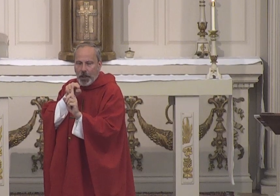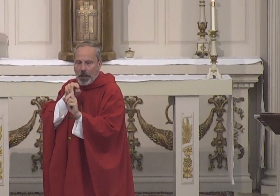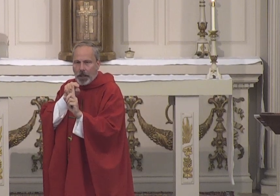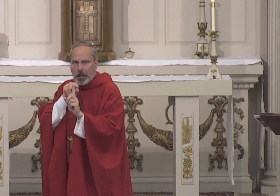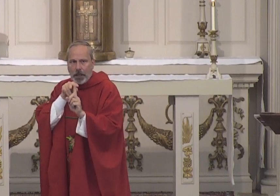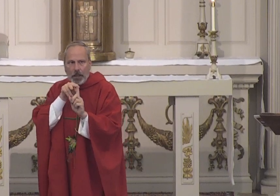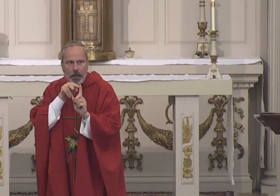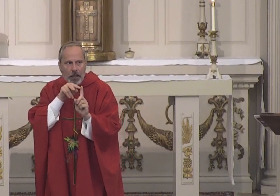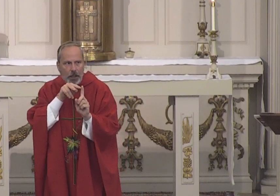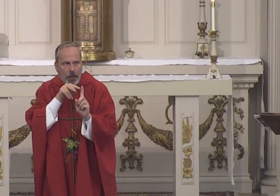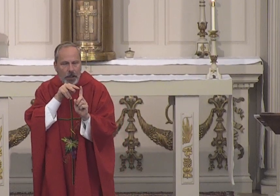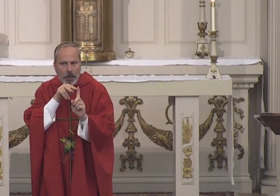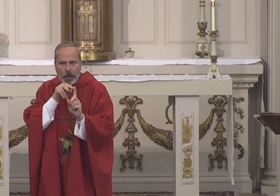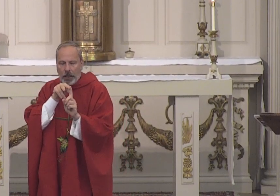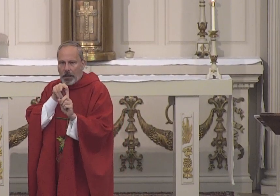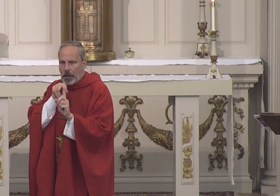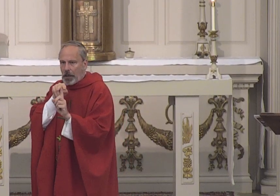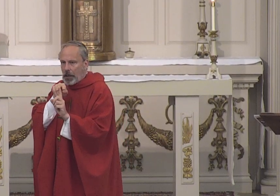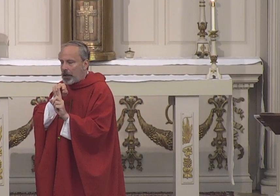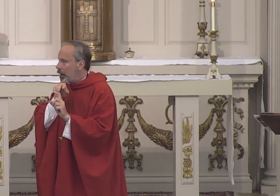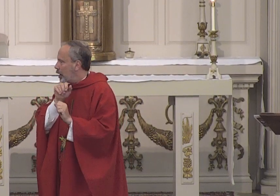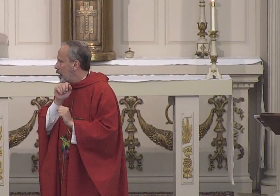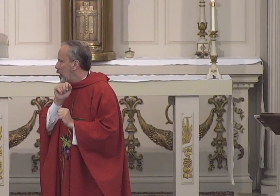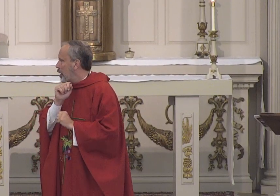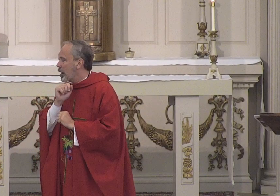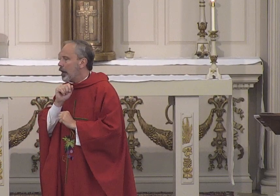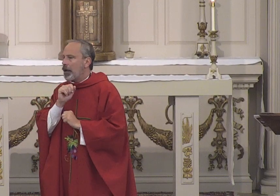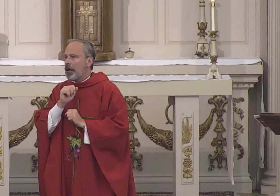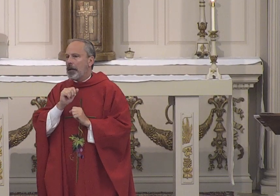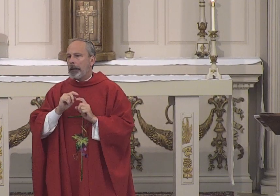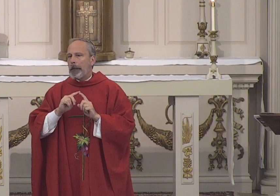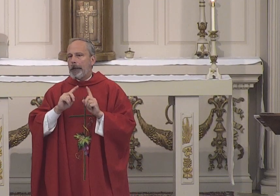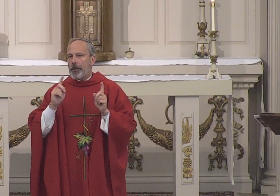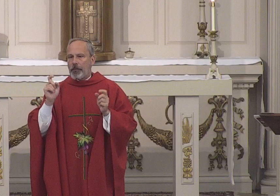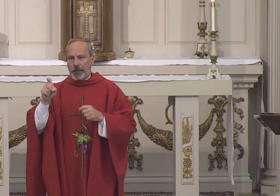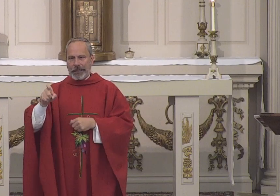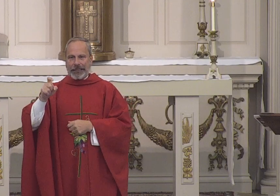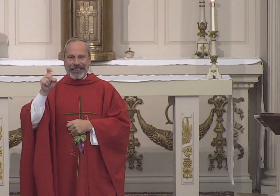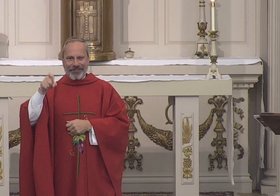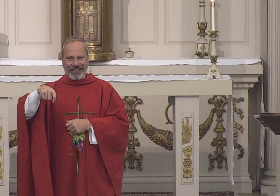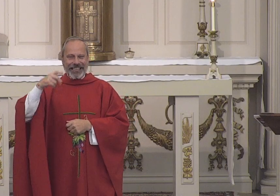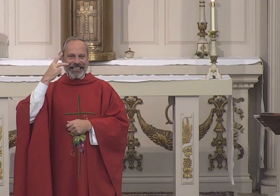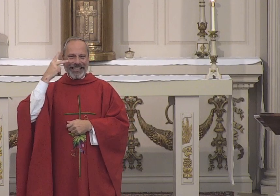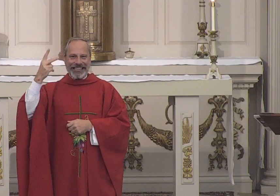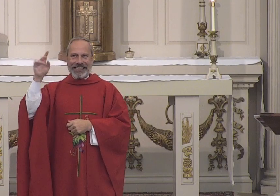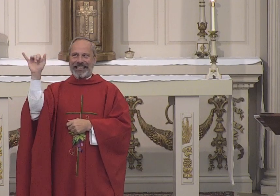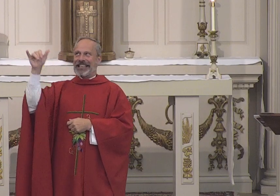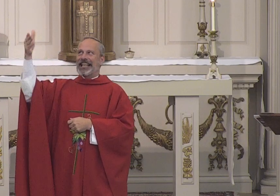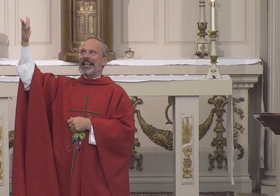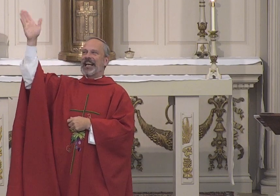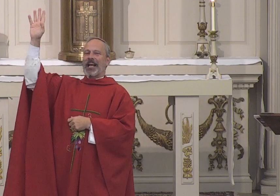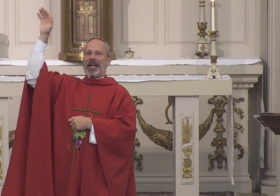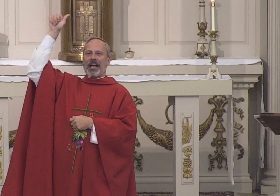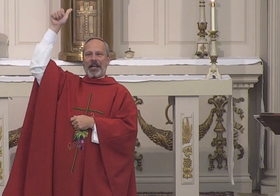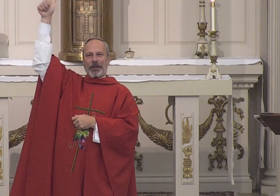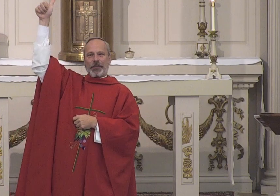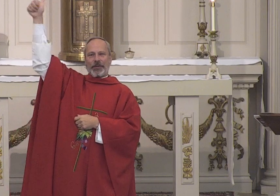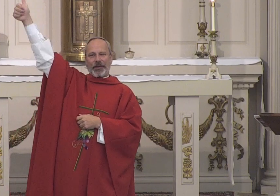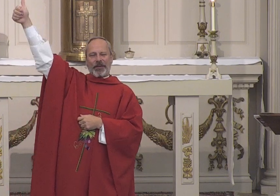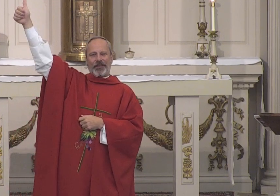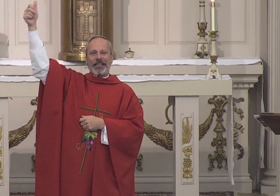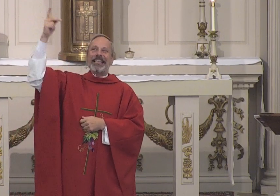We just have a very provincial, local perspective on the world, and that's as far as we see. We don't see the bigger picture